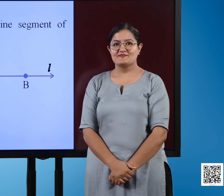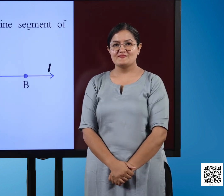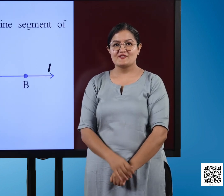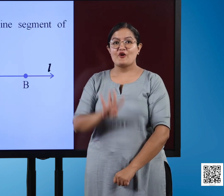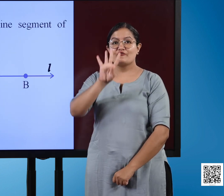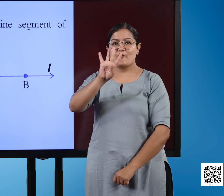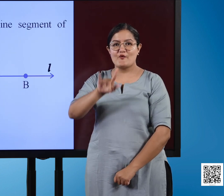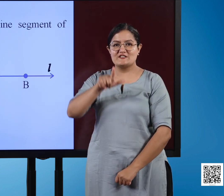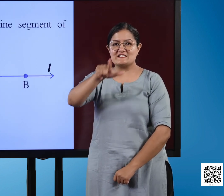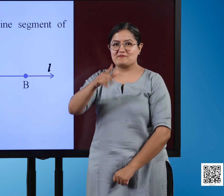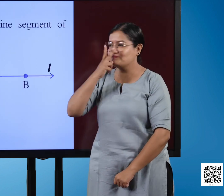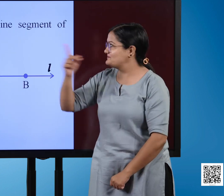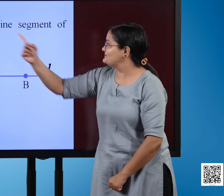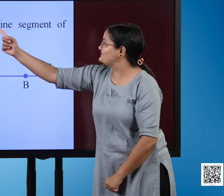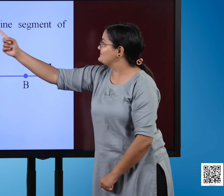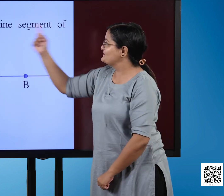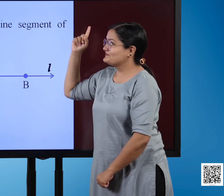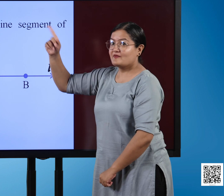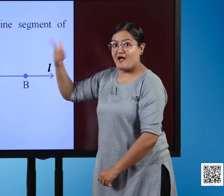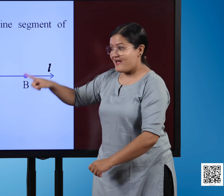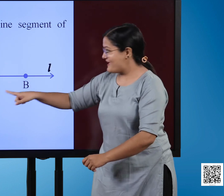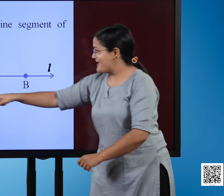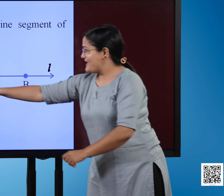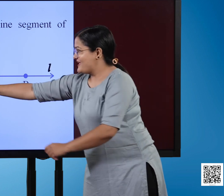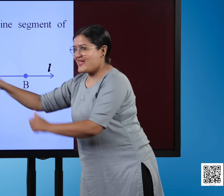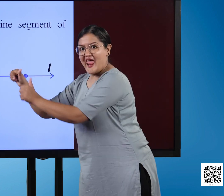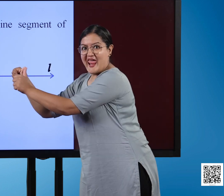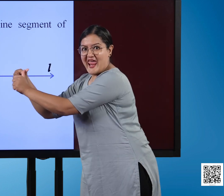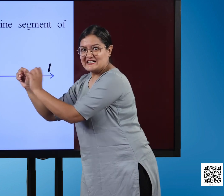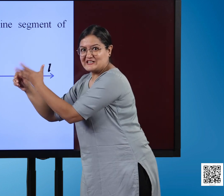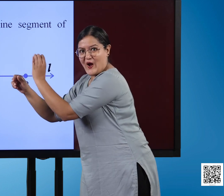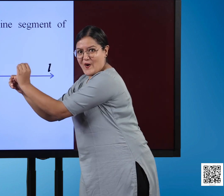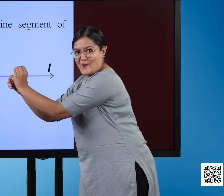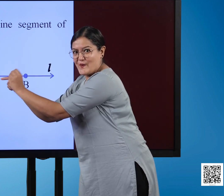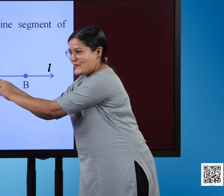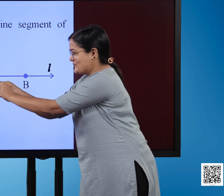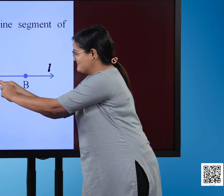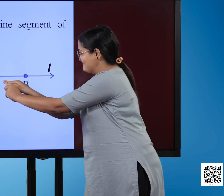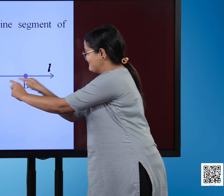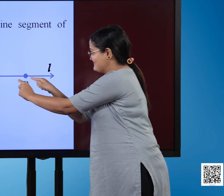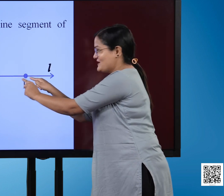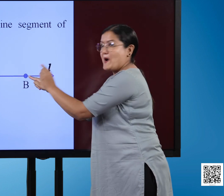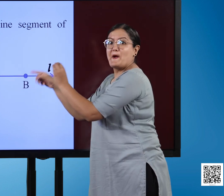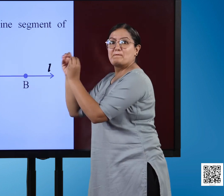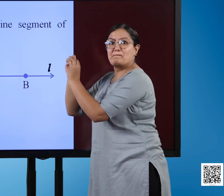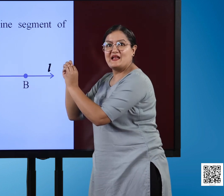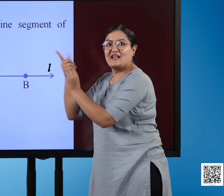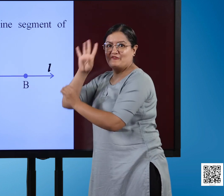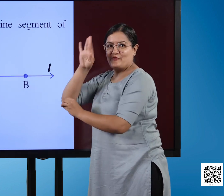Step 4. Segment AB is a line segment of required length. We have the segment AB given here